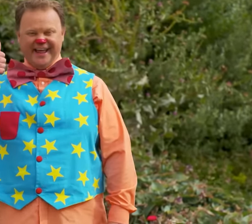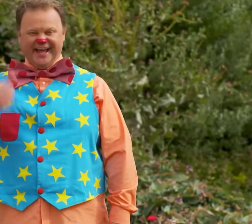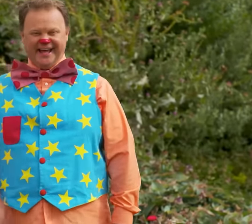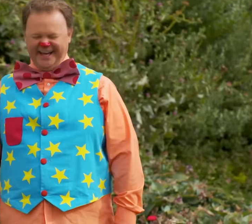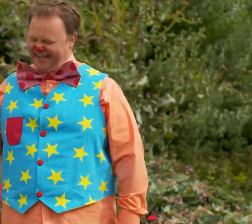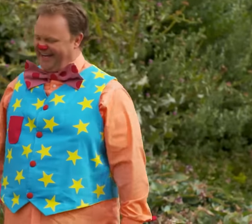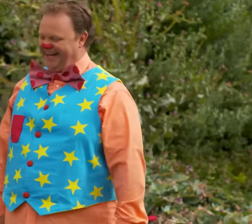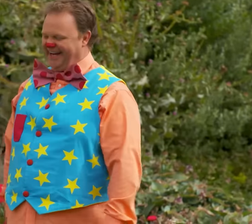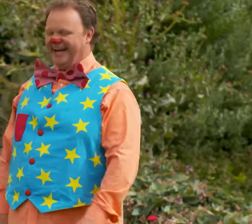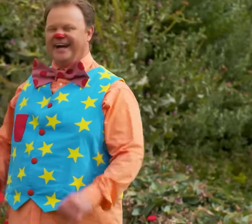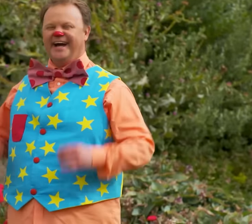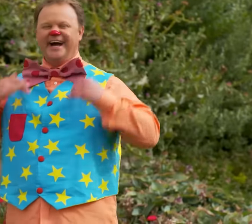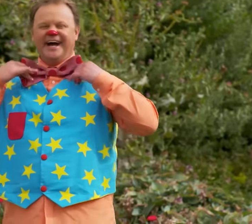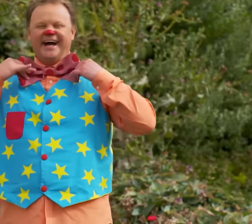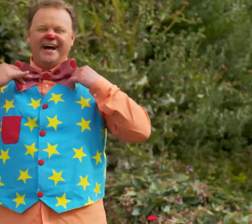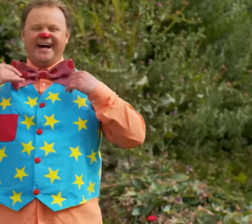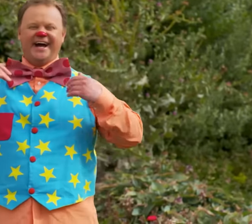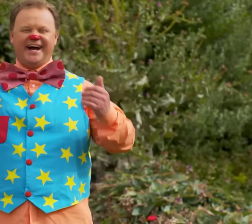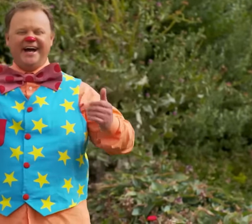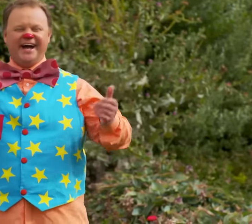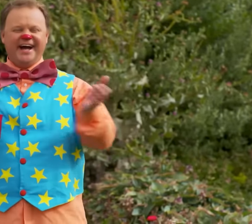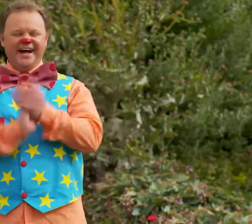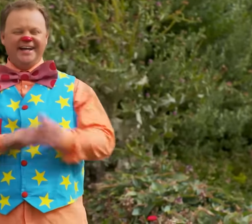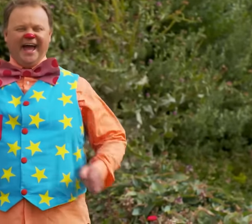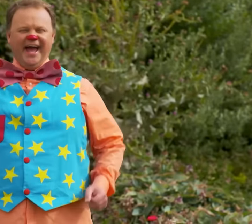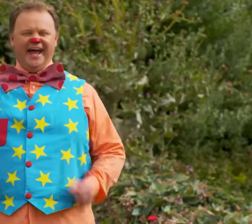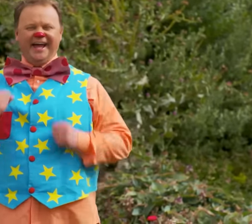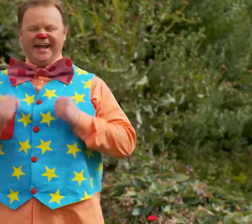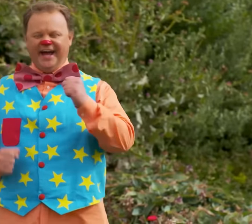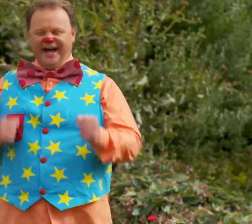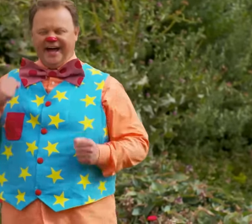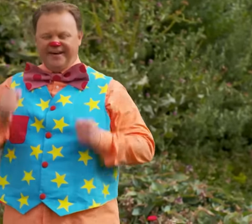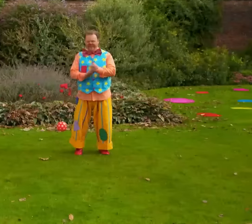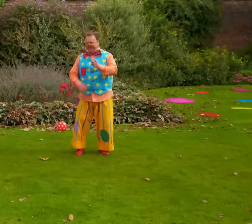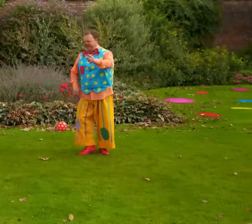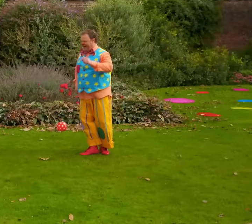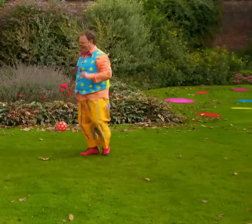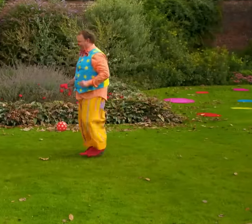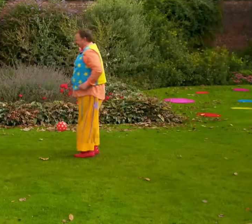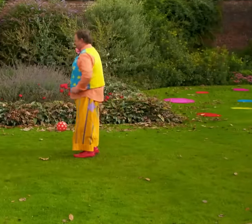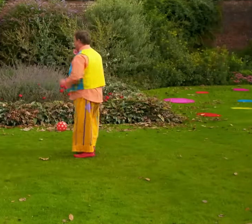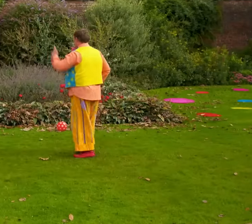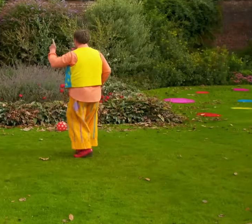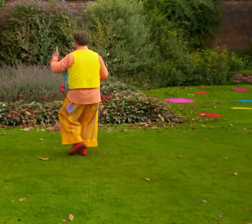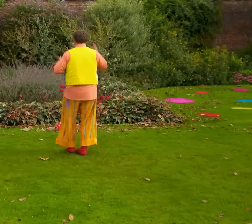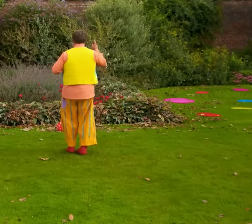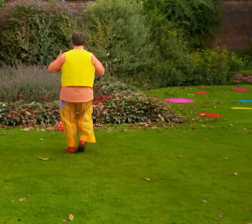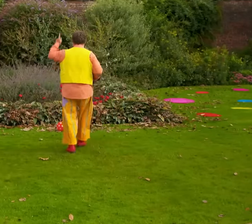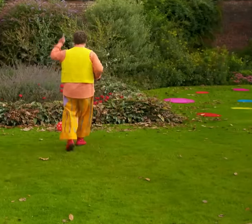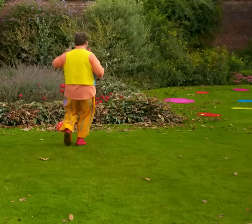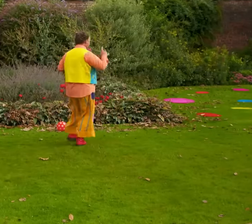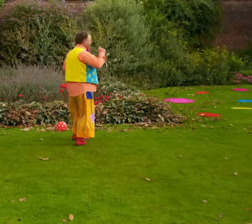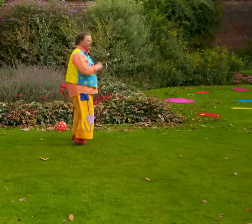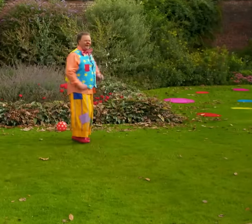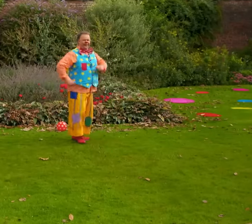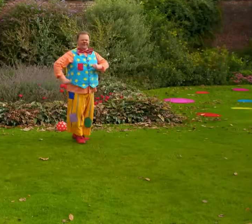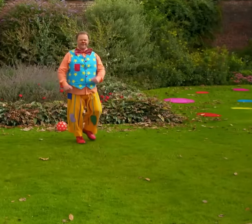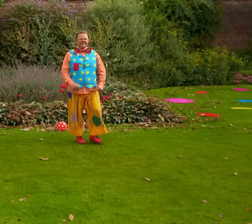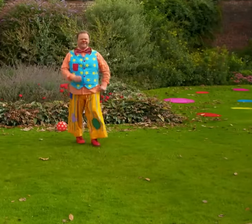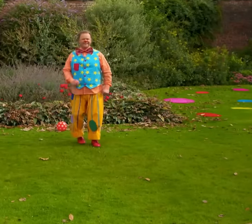signing. There's only one Mr Tumble. Yay! One Mr Tumble. Woohoo! We